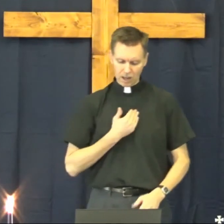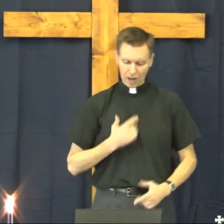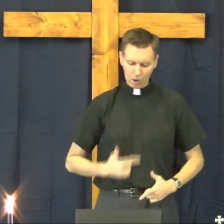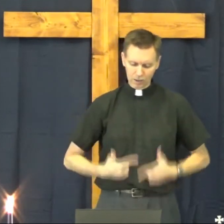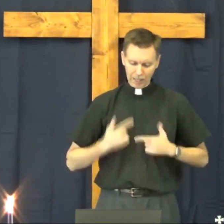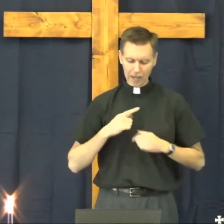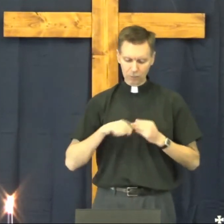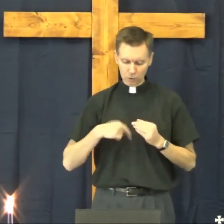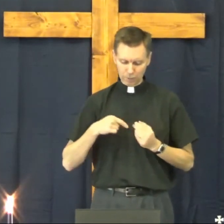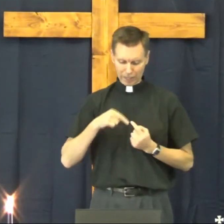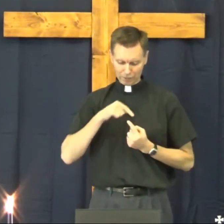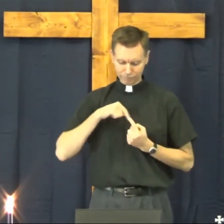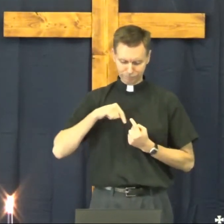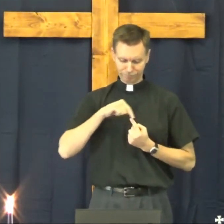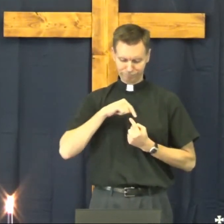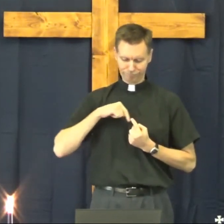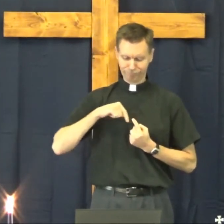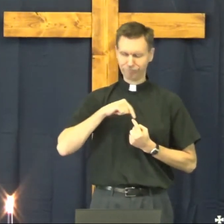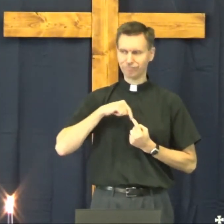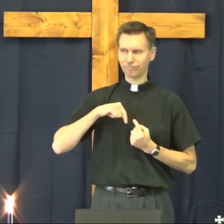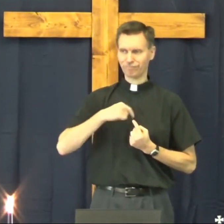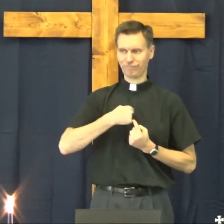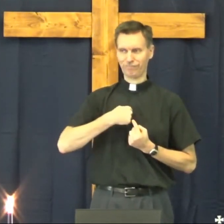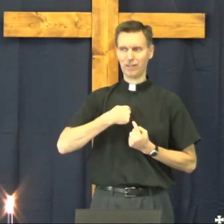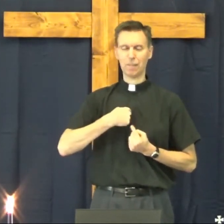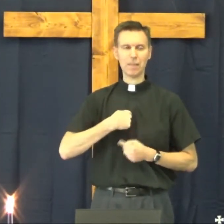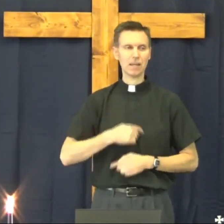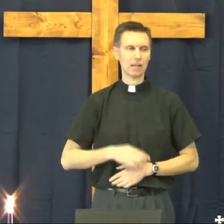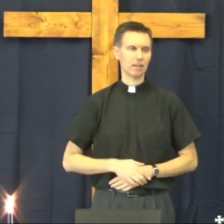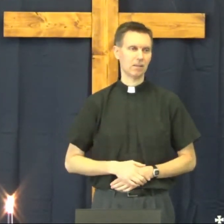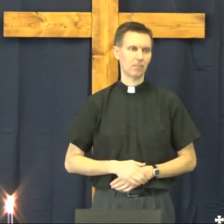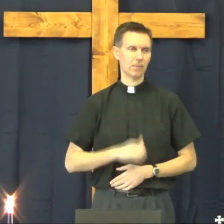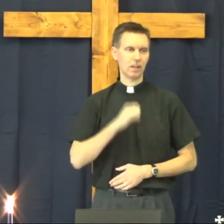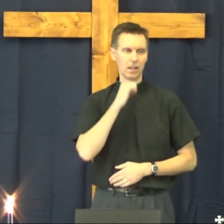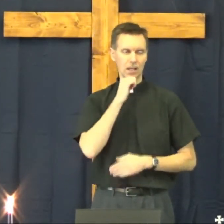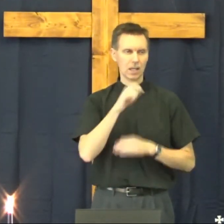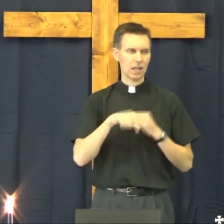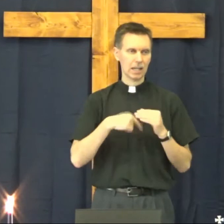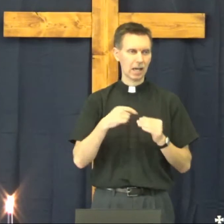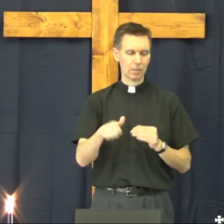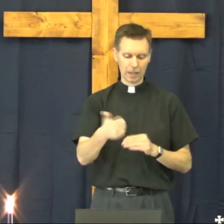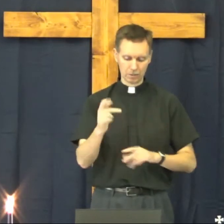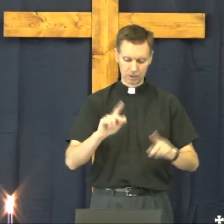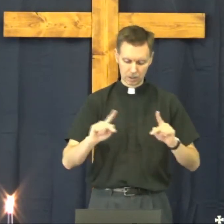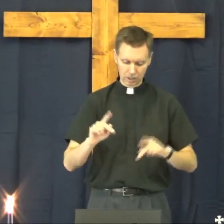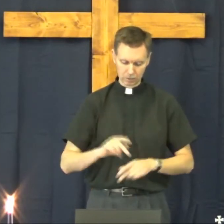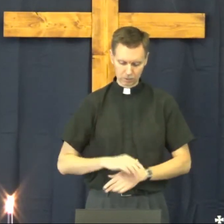Our lives are about me, not about others.